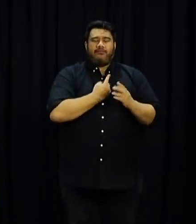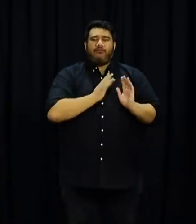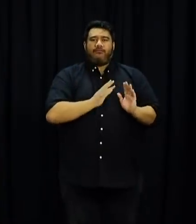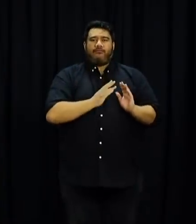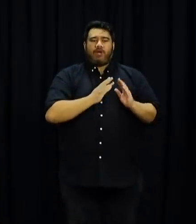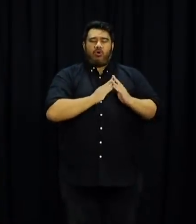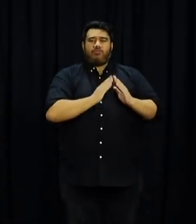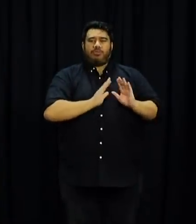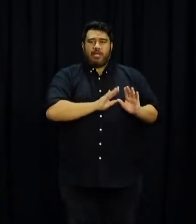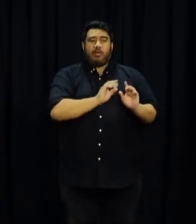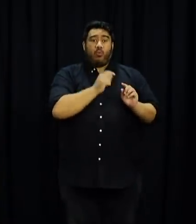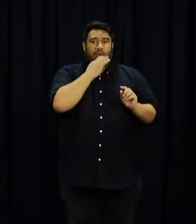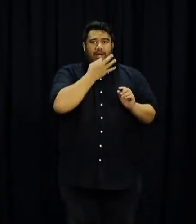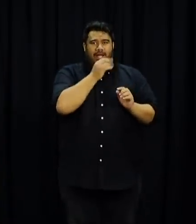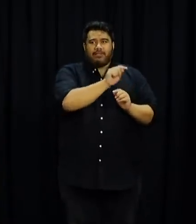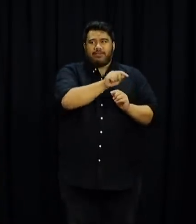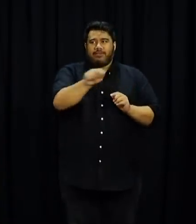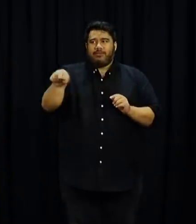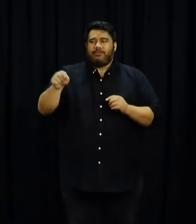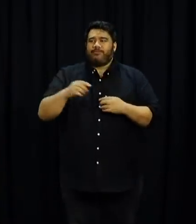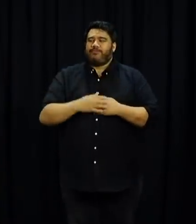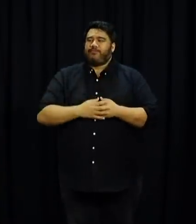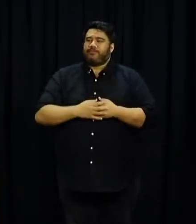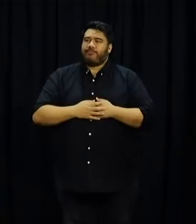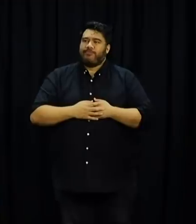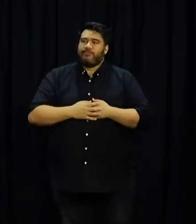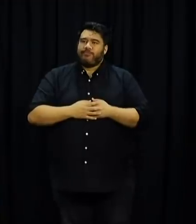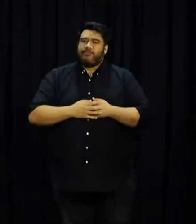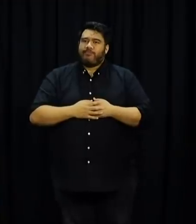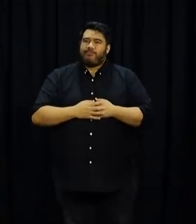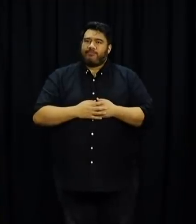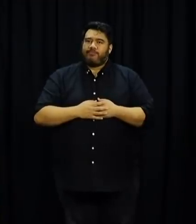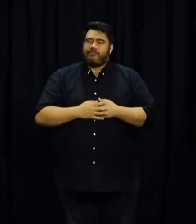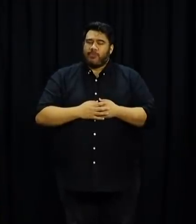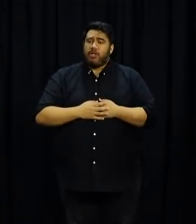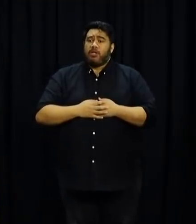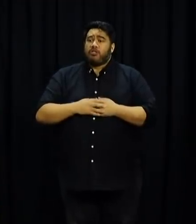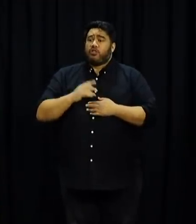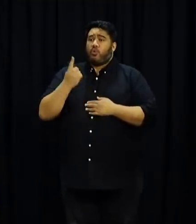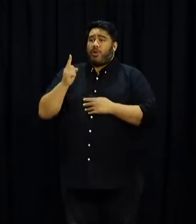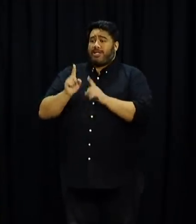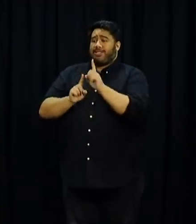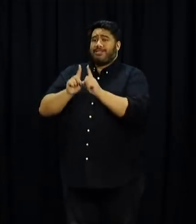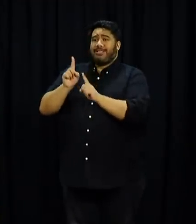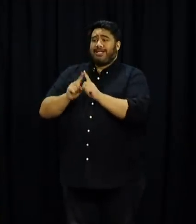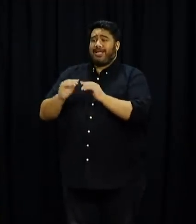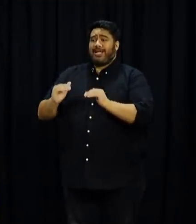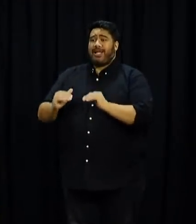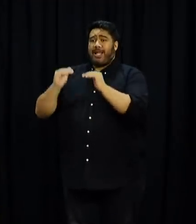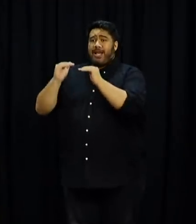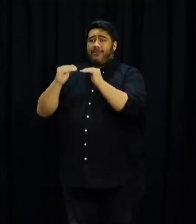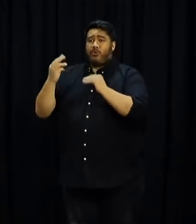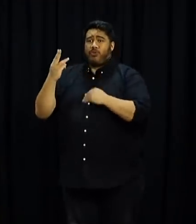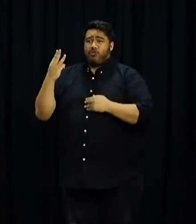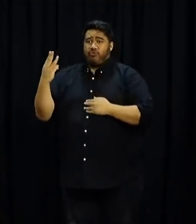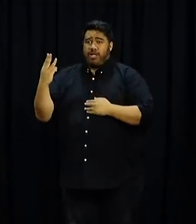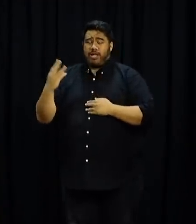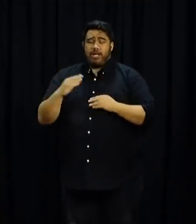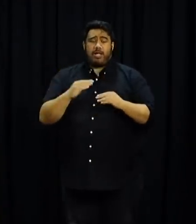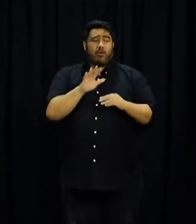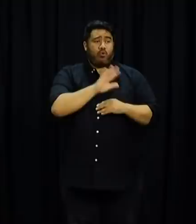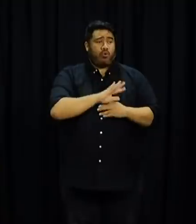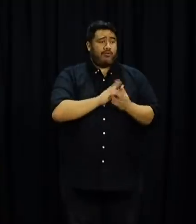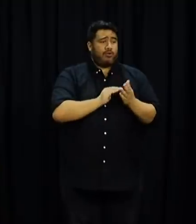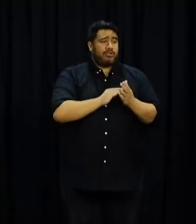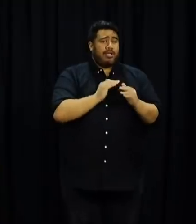moving the entire country to level 2 and an entire city to level 3 in less than 12 hours after being informed of a case. Prime